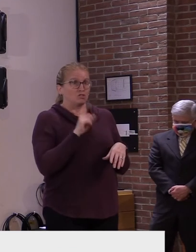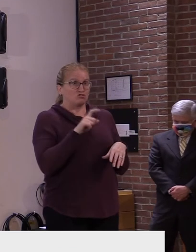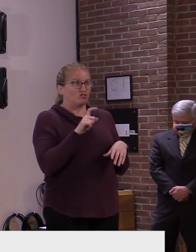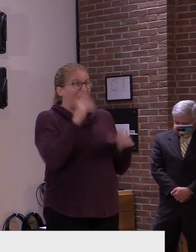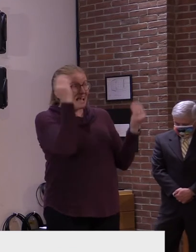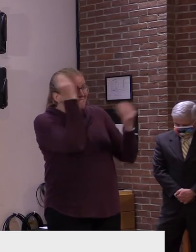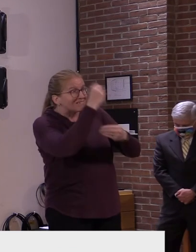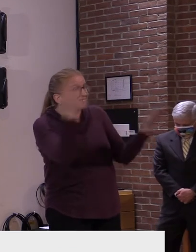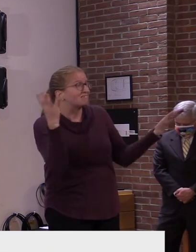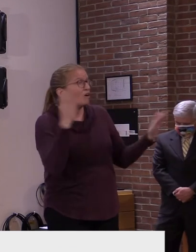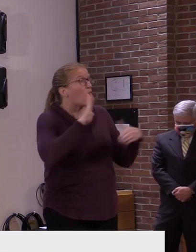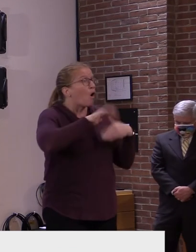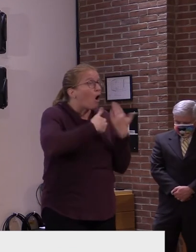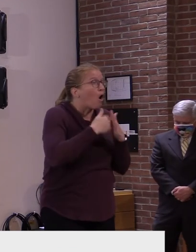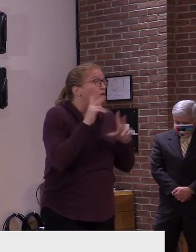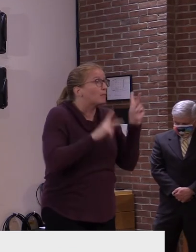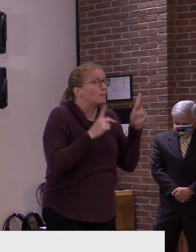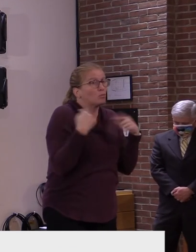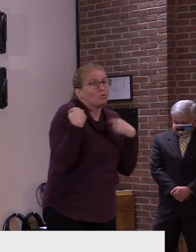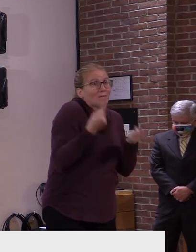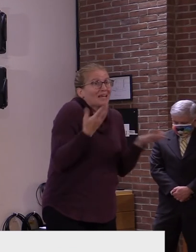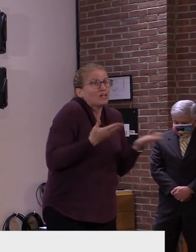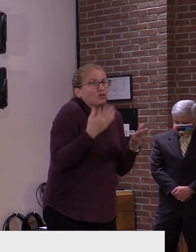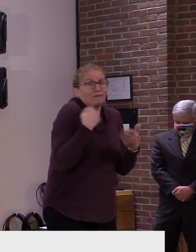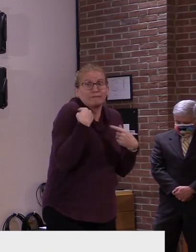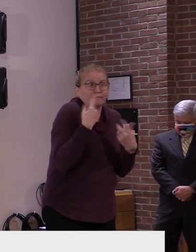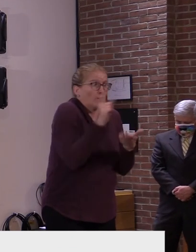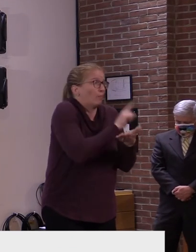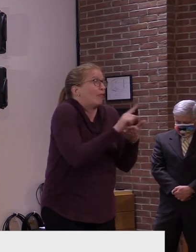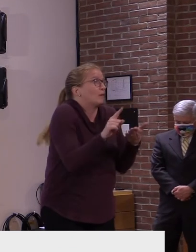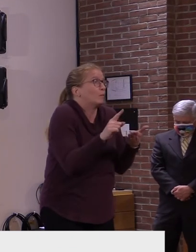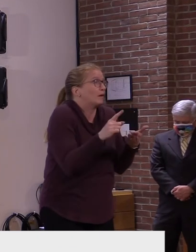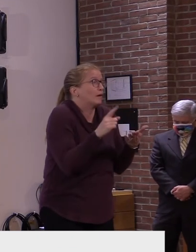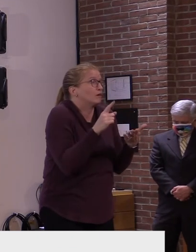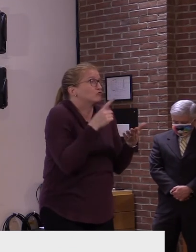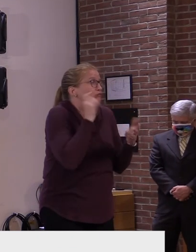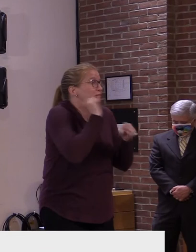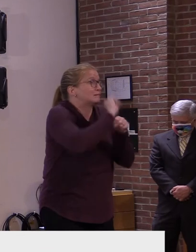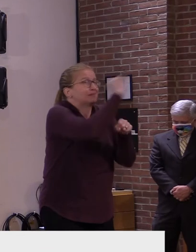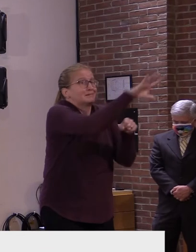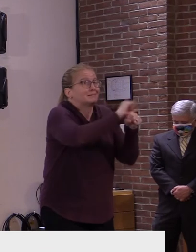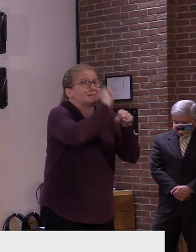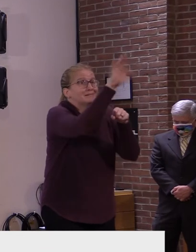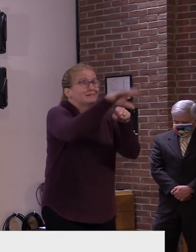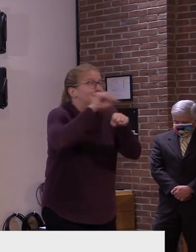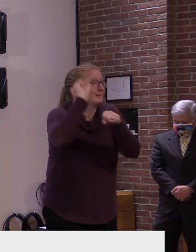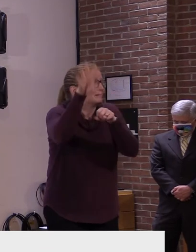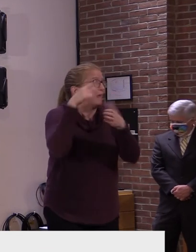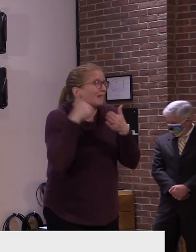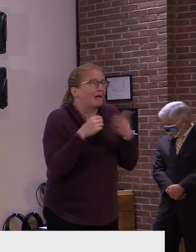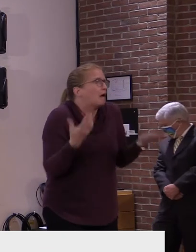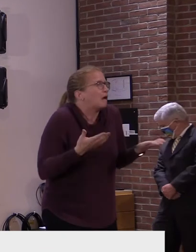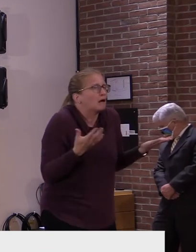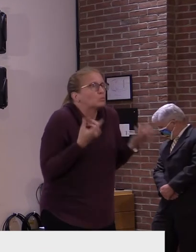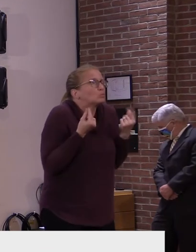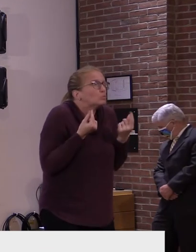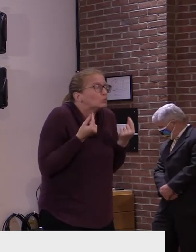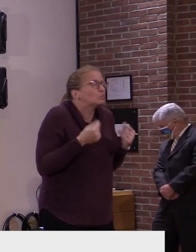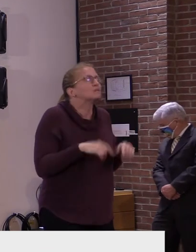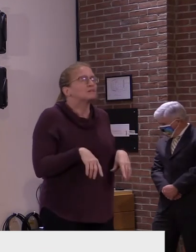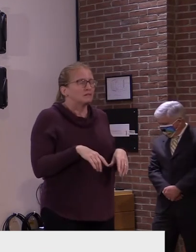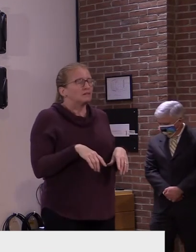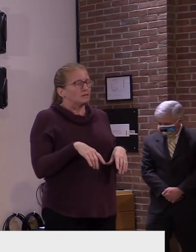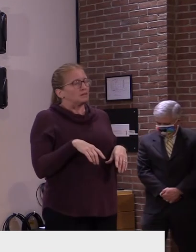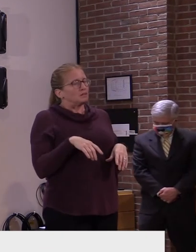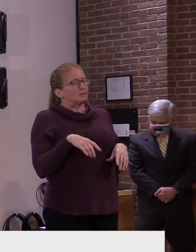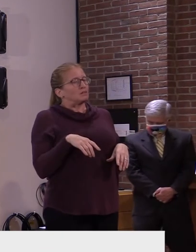notice to all their customers and so the the folks that have have utilized the health department in this situation have reached back out to me